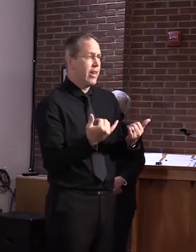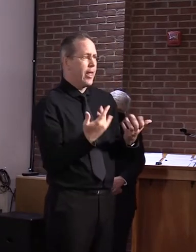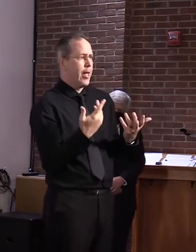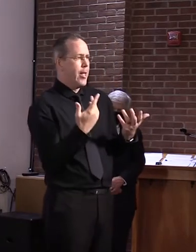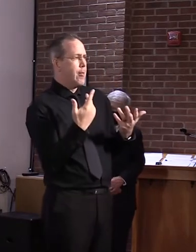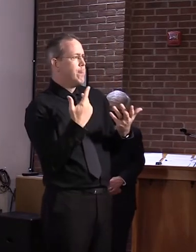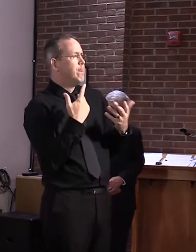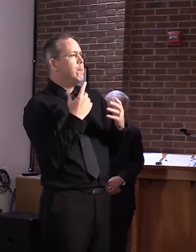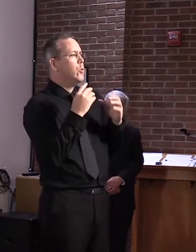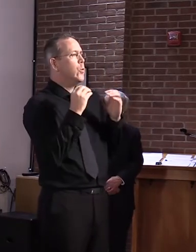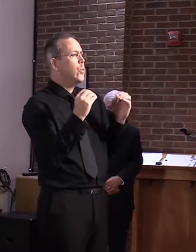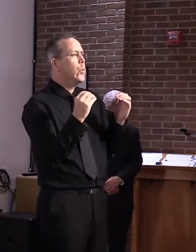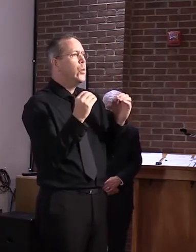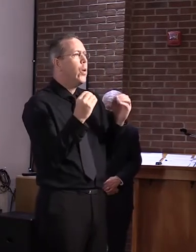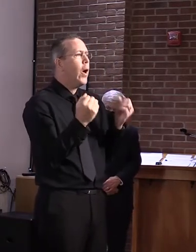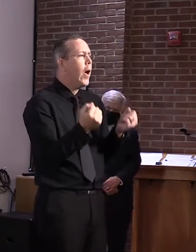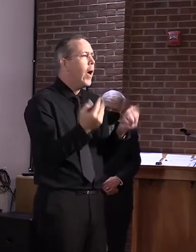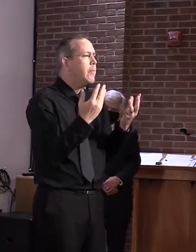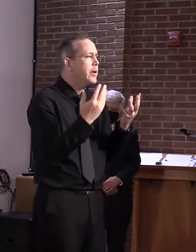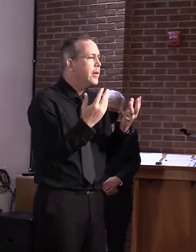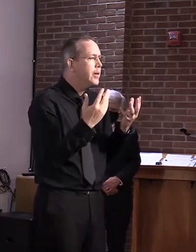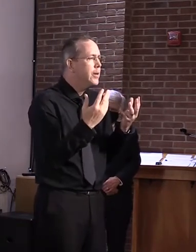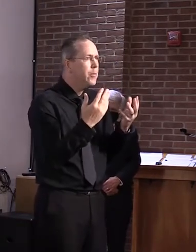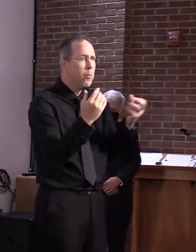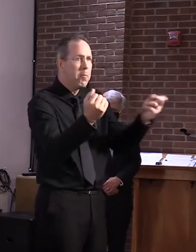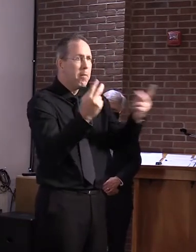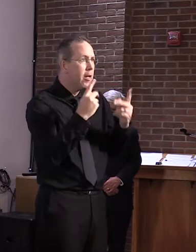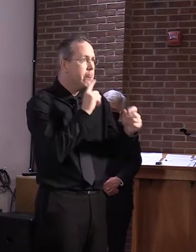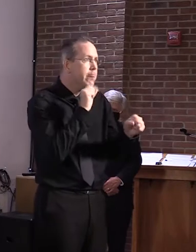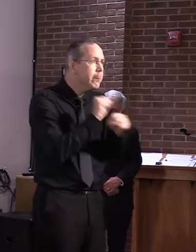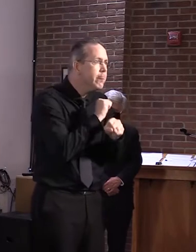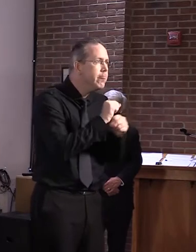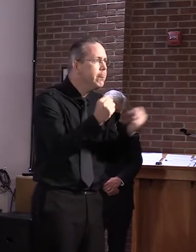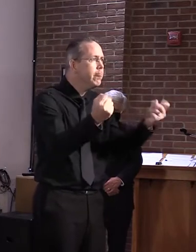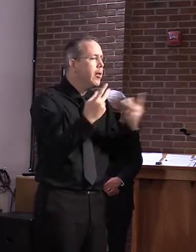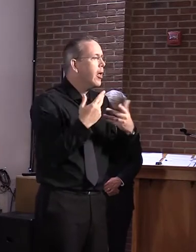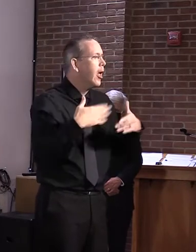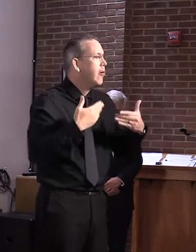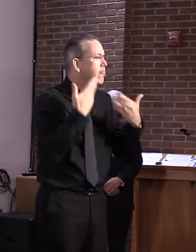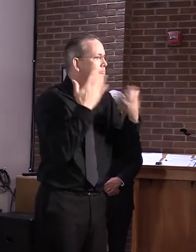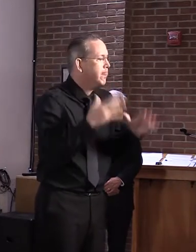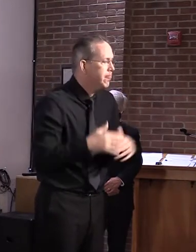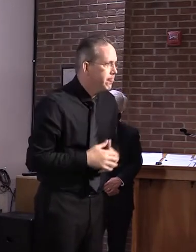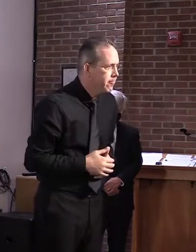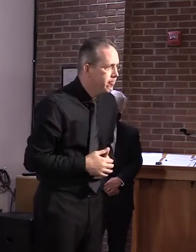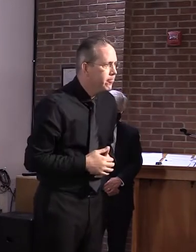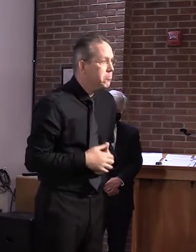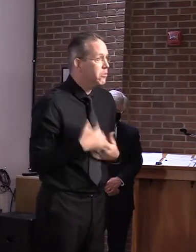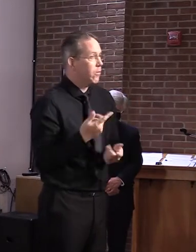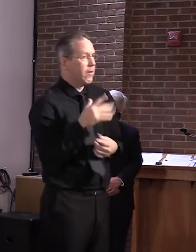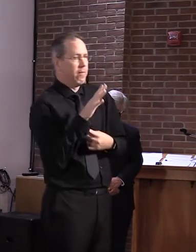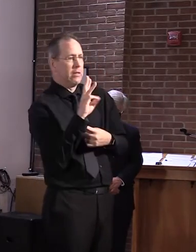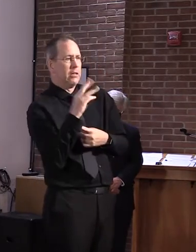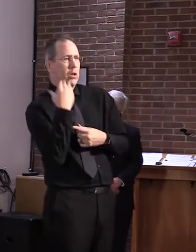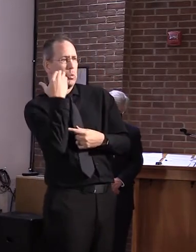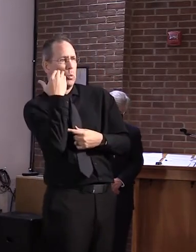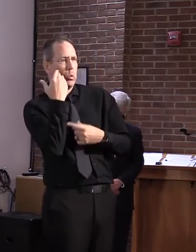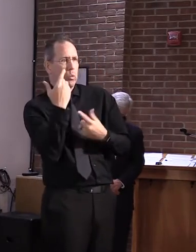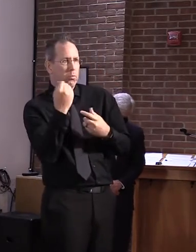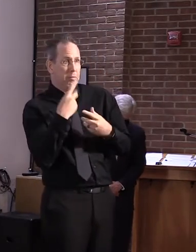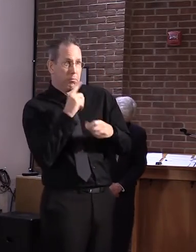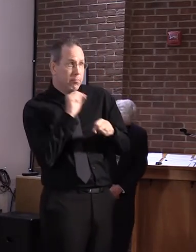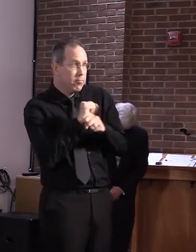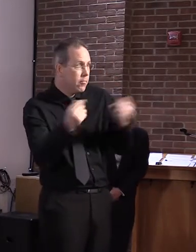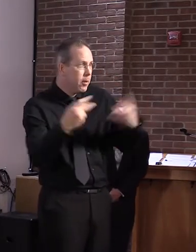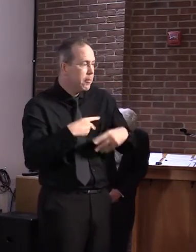know exactly how many are returning. Now, we're all hoping that we're going to have full classes, but parents are going to make individual decisions.